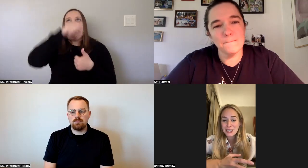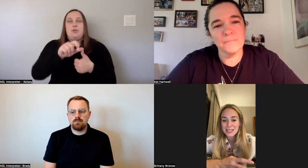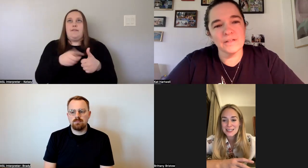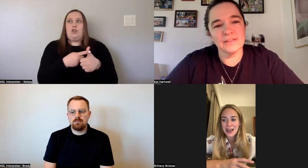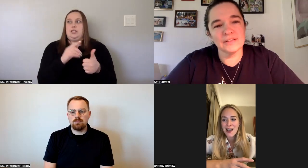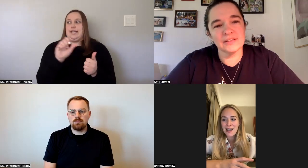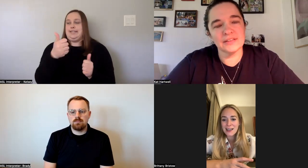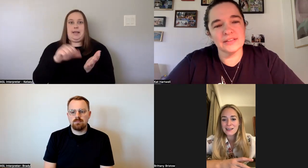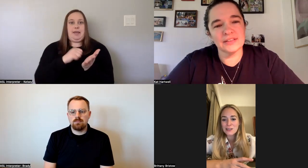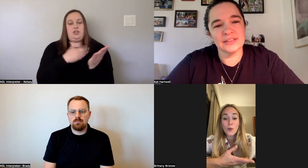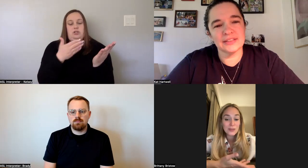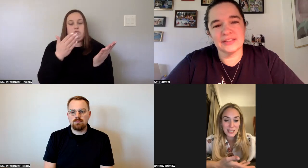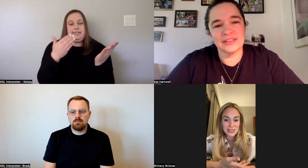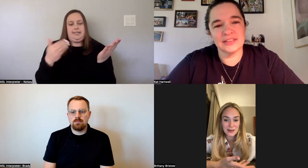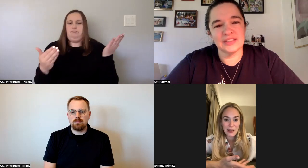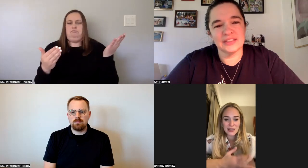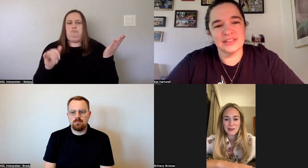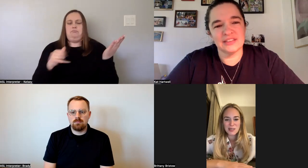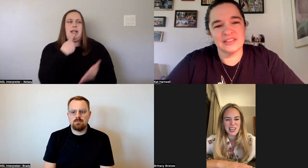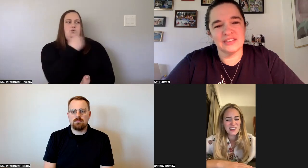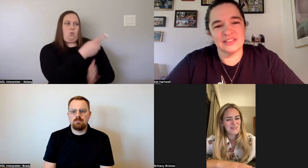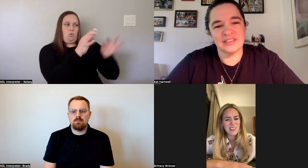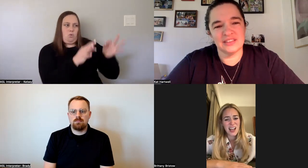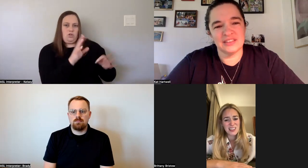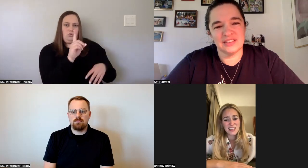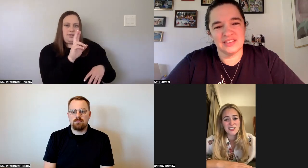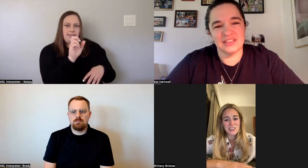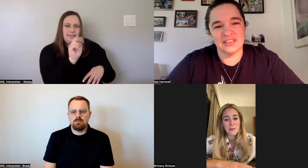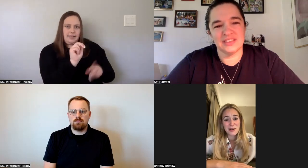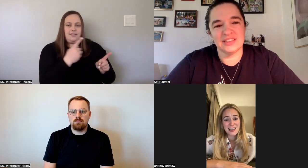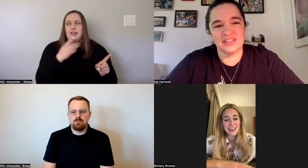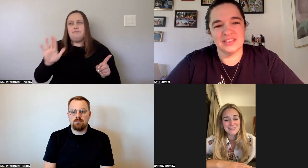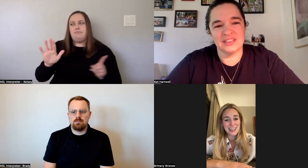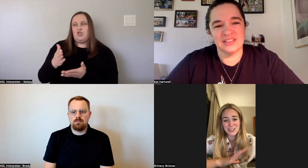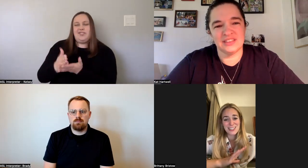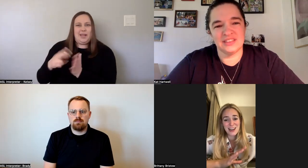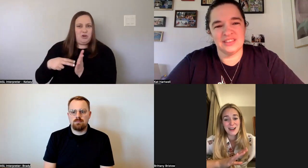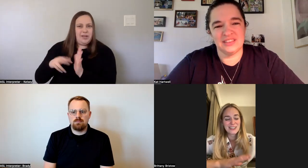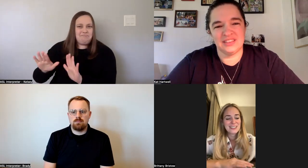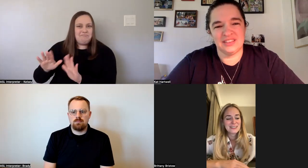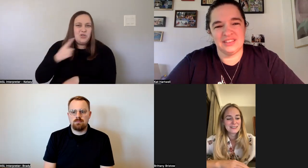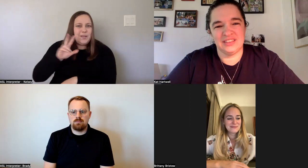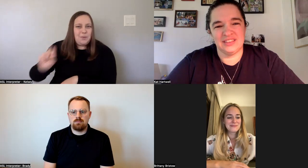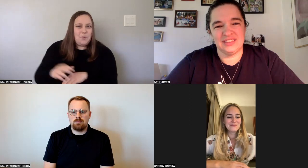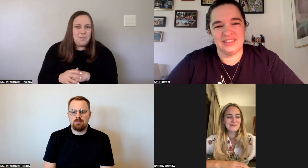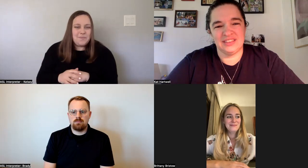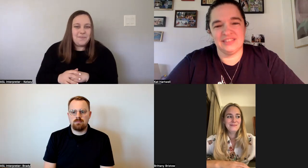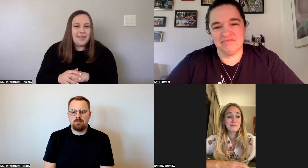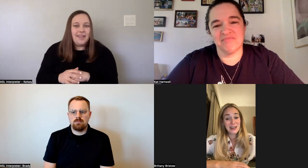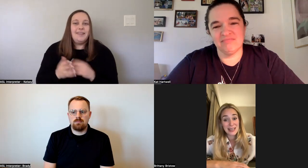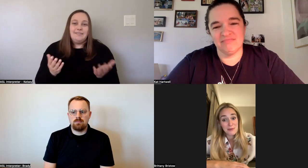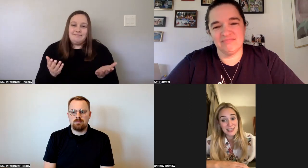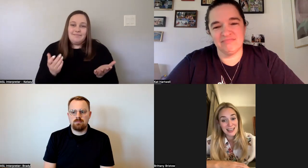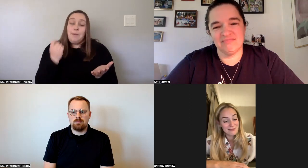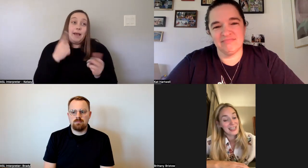10 pages, I told Dustin about it, and he was like, I think you should stop reading it and just say no.